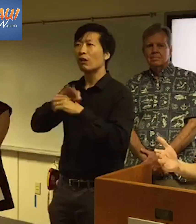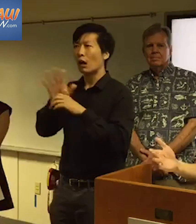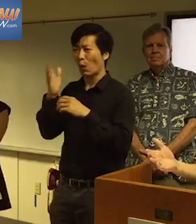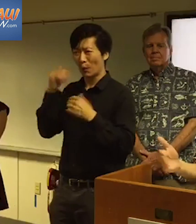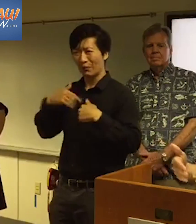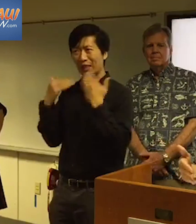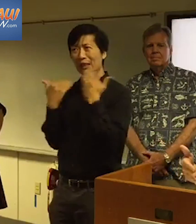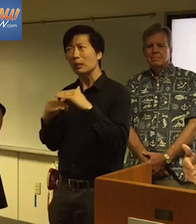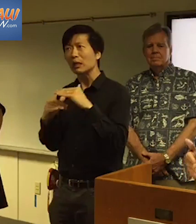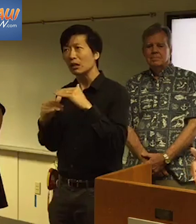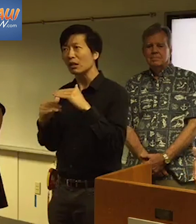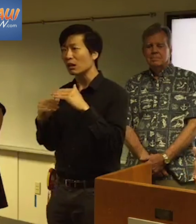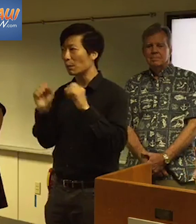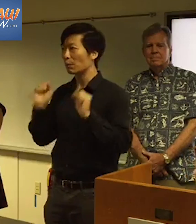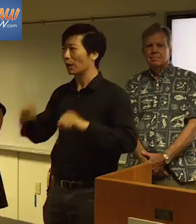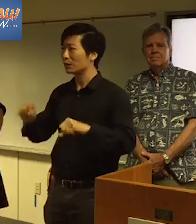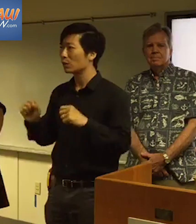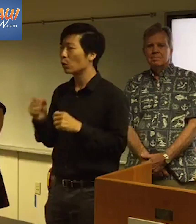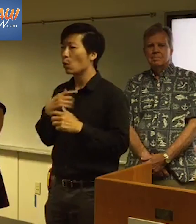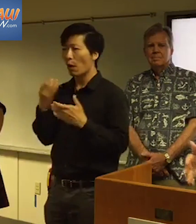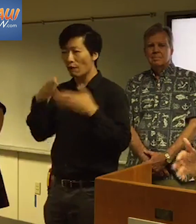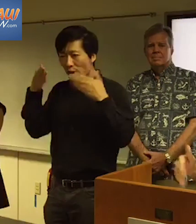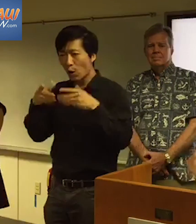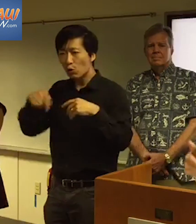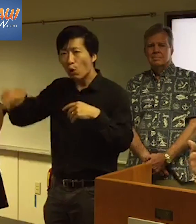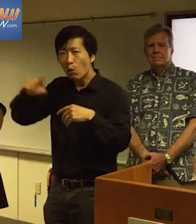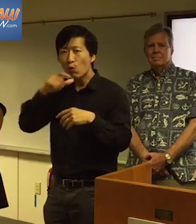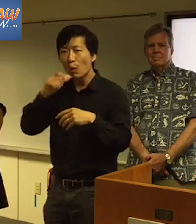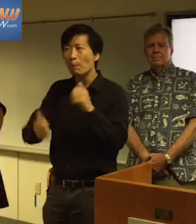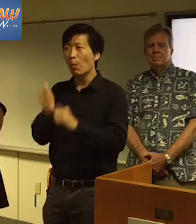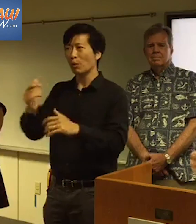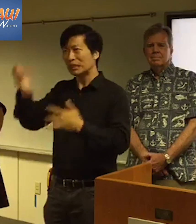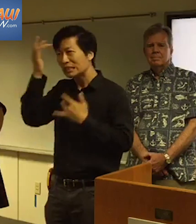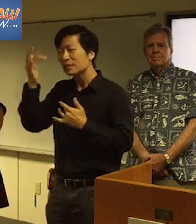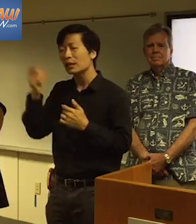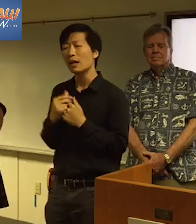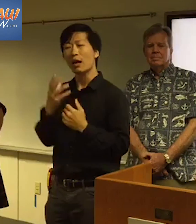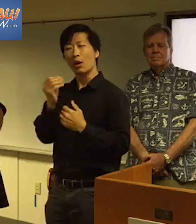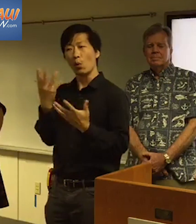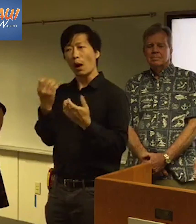prepare? As far as we know, he was on Oahu throughout the